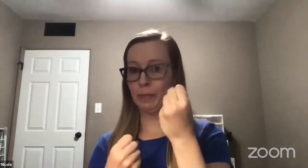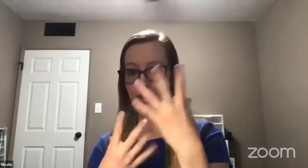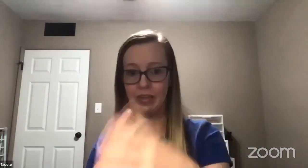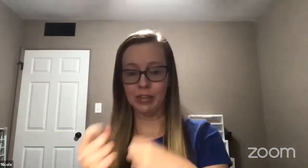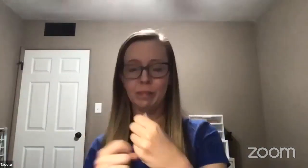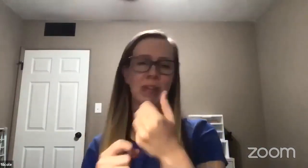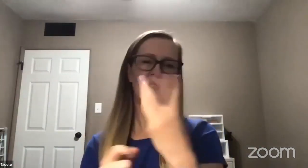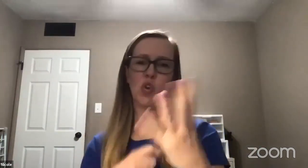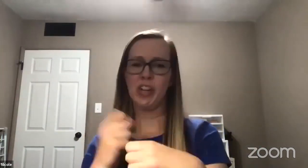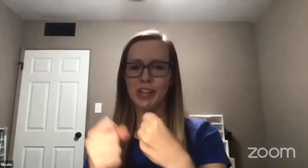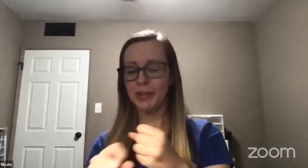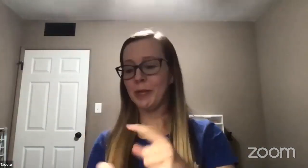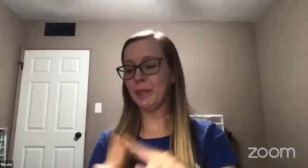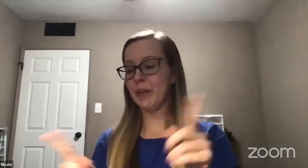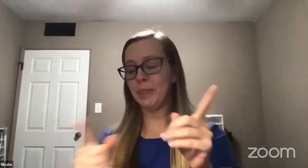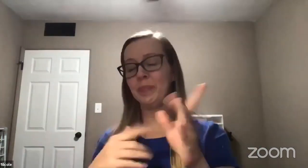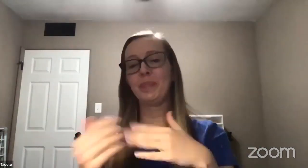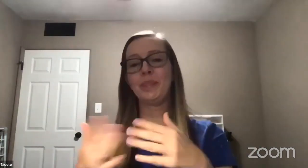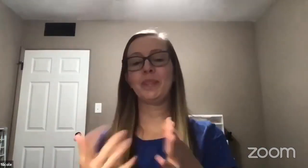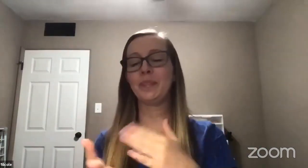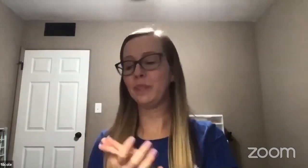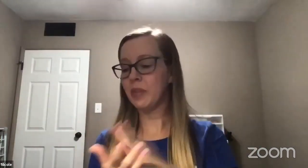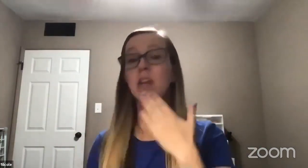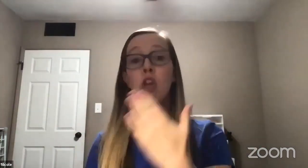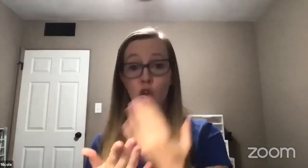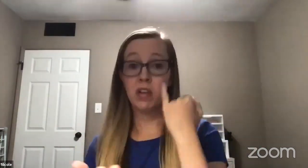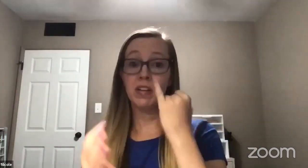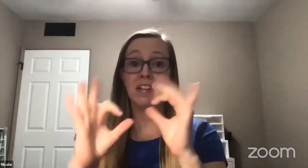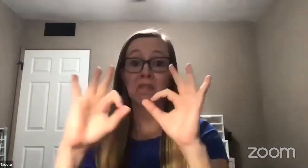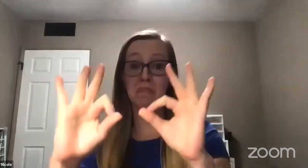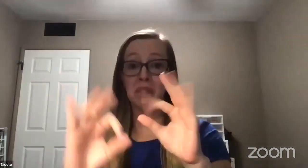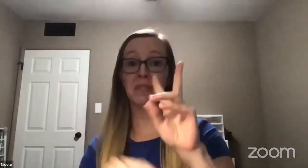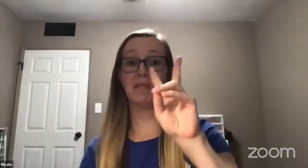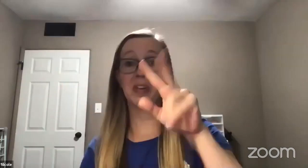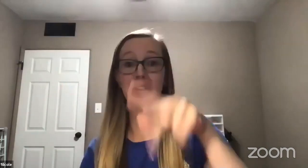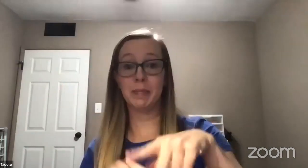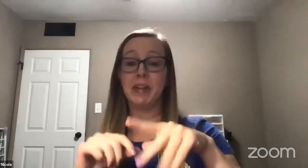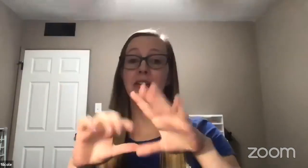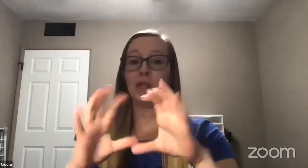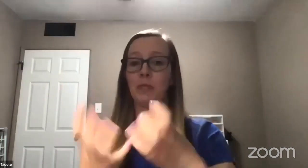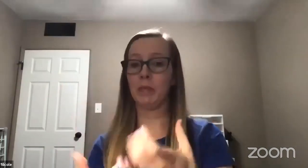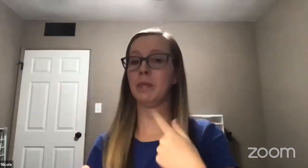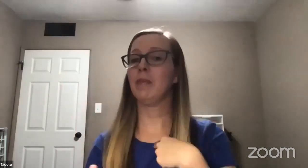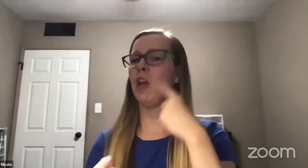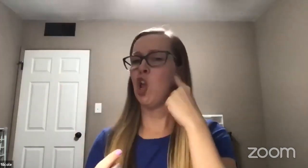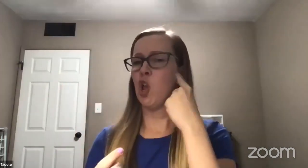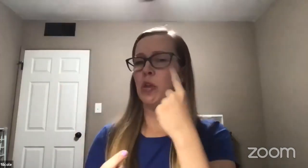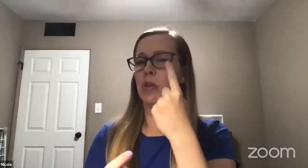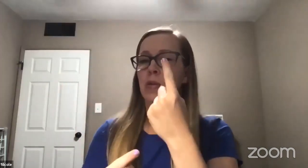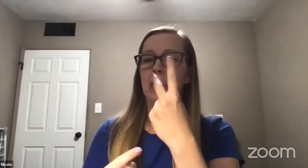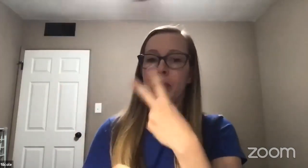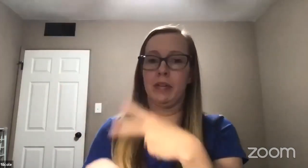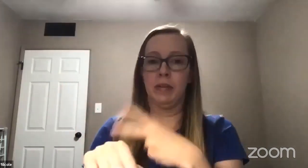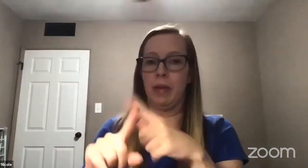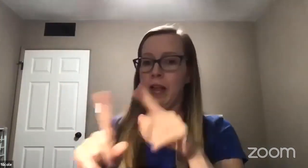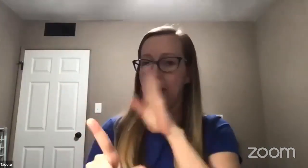Beth, it's so good to see you. It's been several years. I like that idea of having a video group